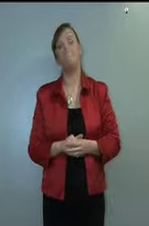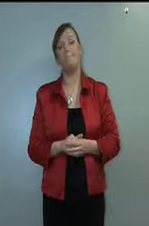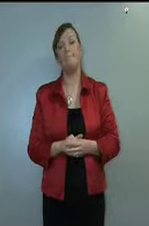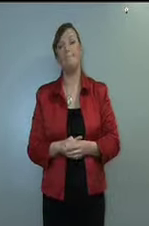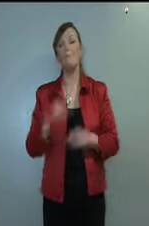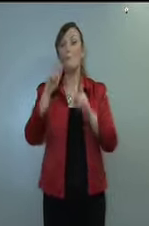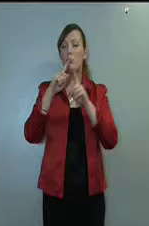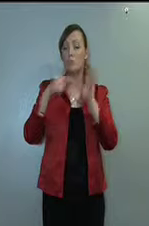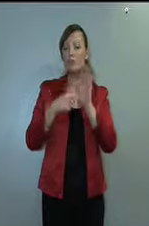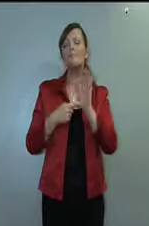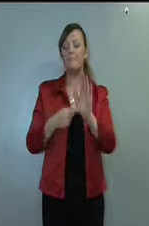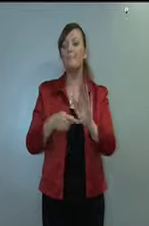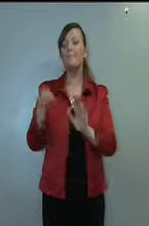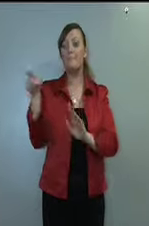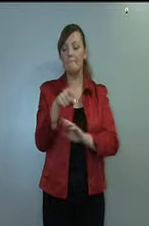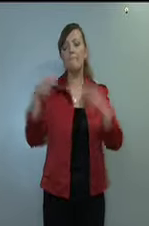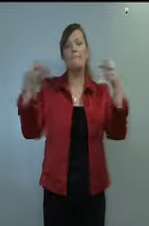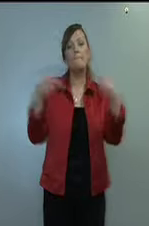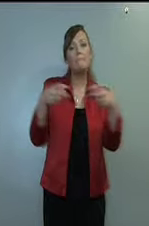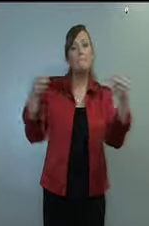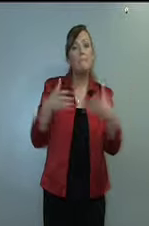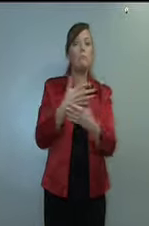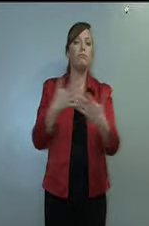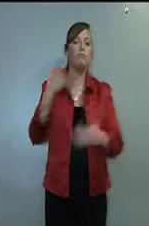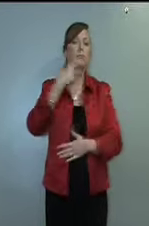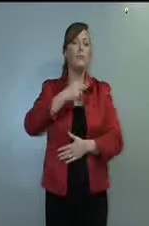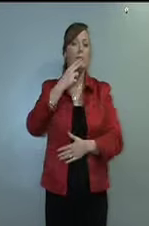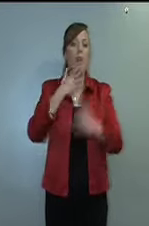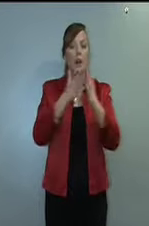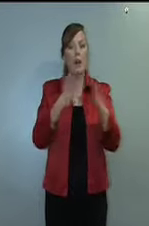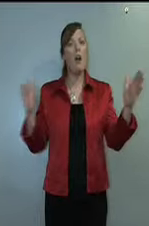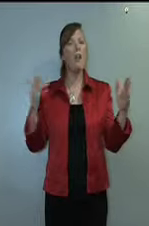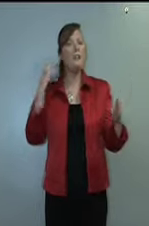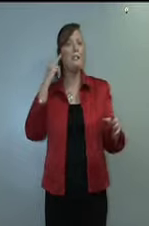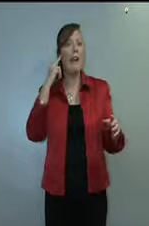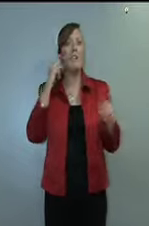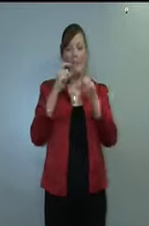project has emphasised throughout that captioned performances are of use to a large section of the